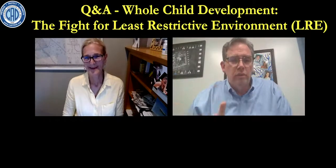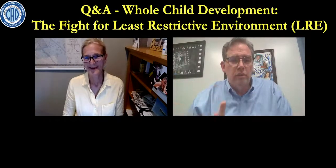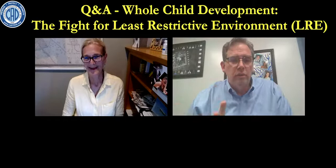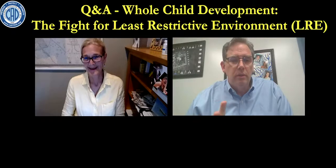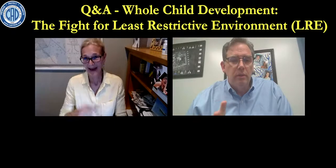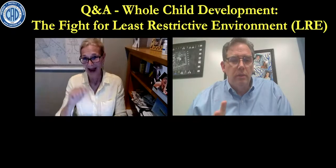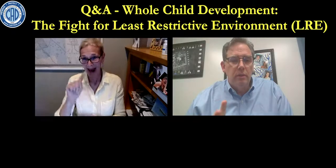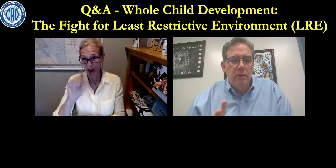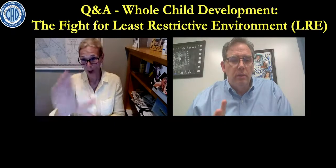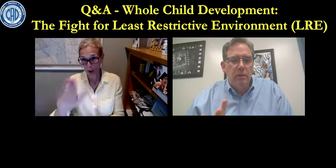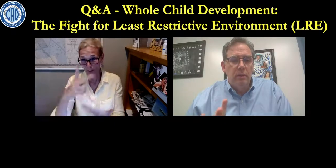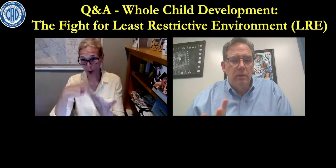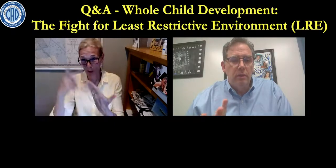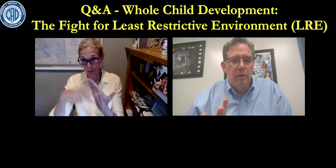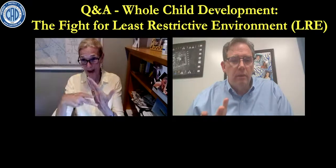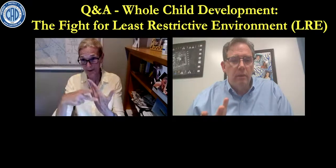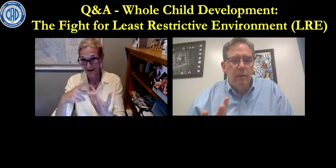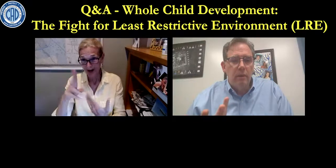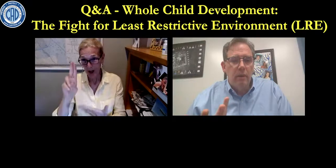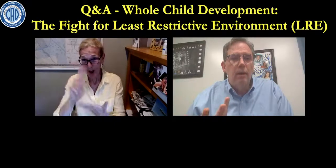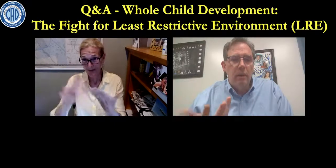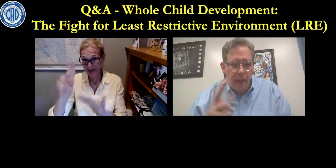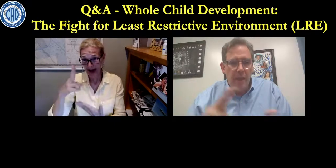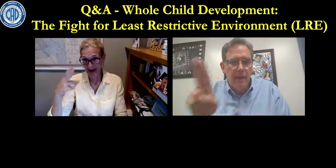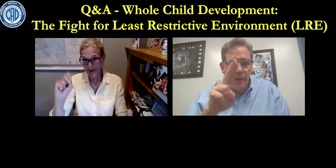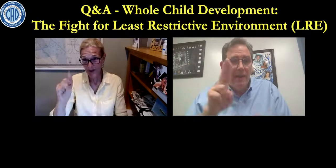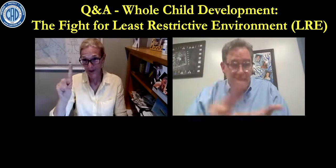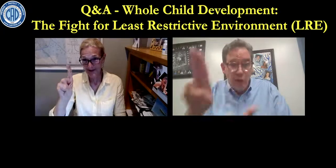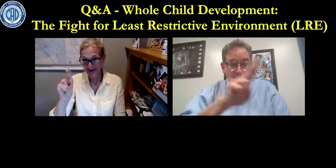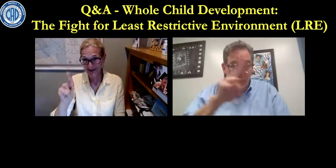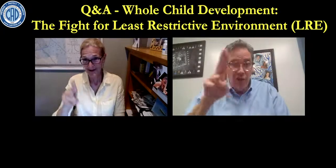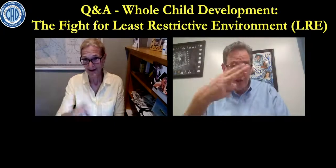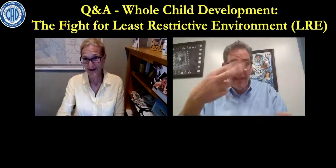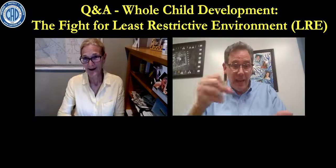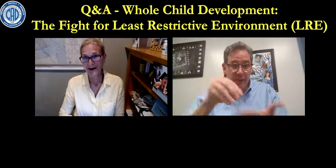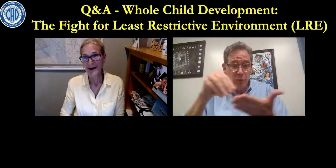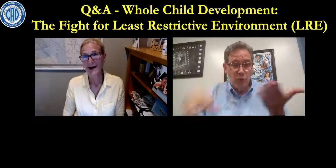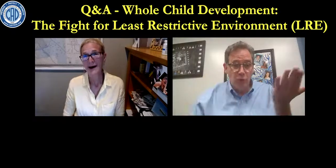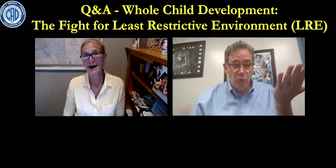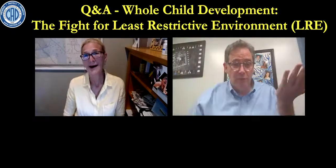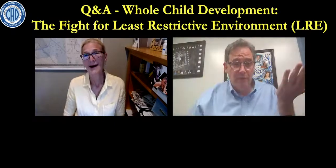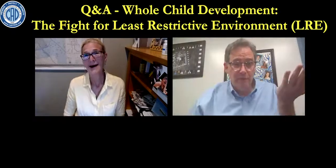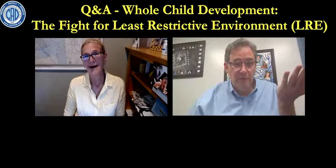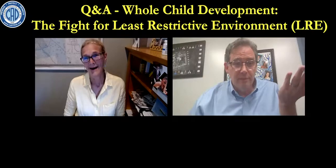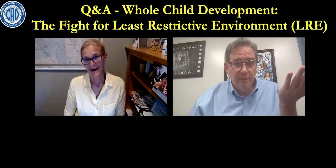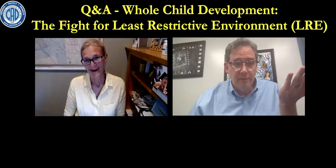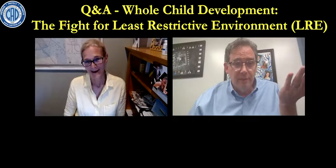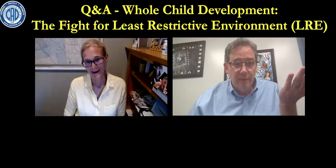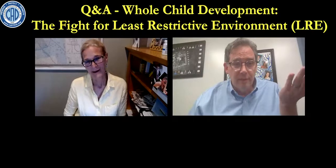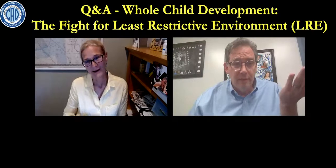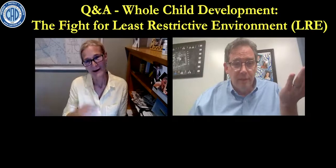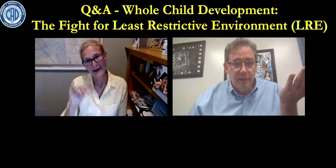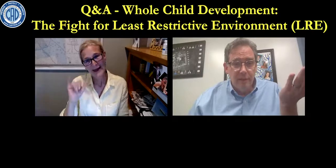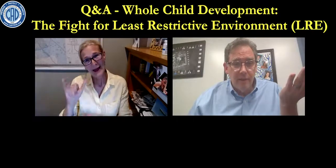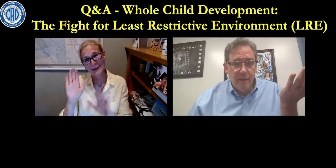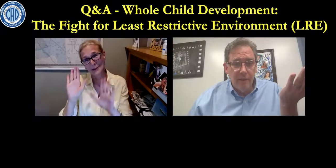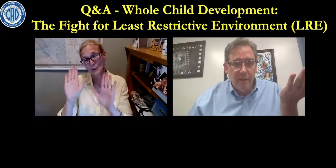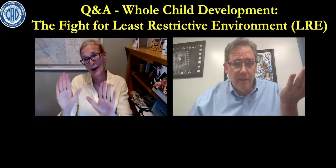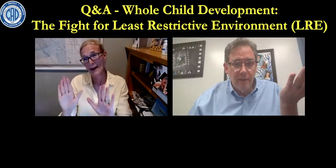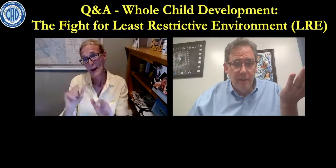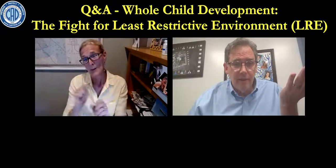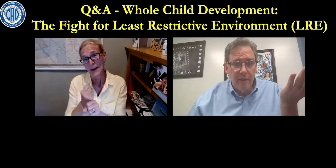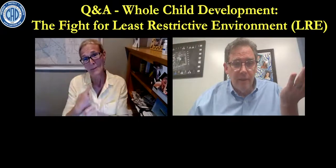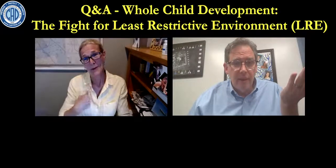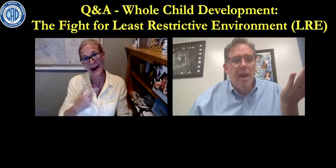But now that student is going to be a junior and will be getting their diploma. They're going to graduate university high school.